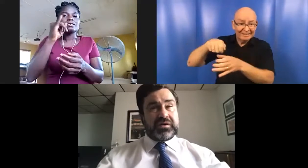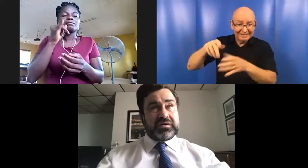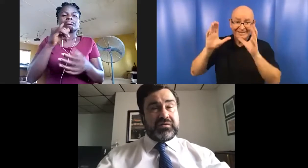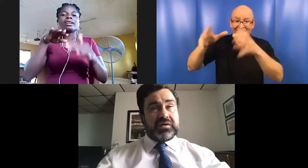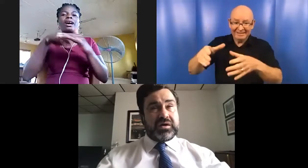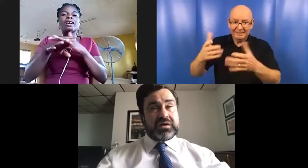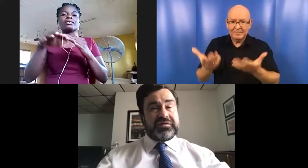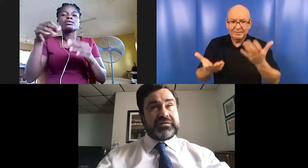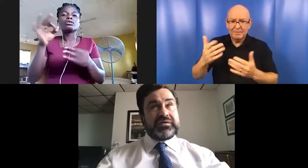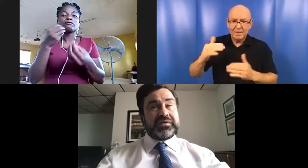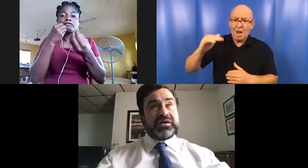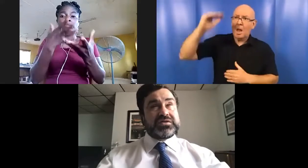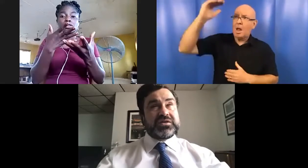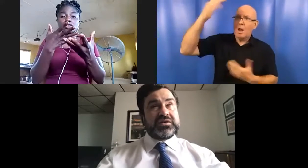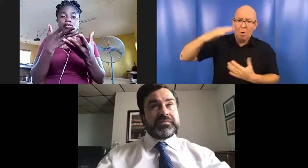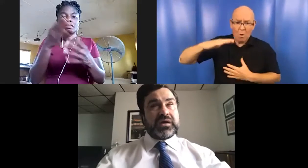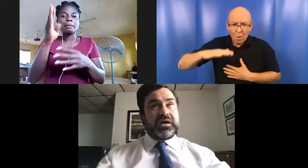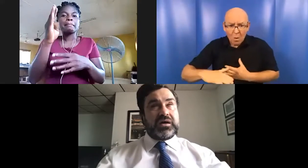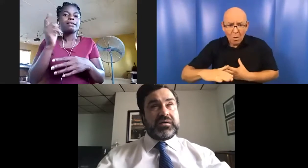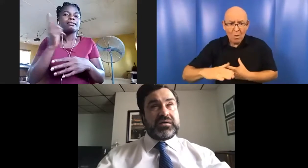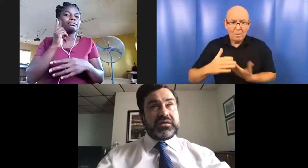with hard of hearing, because